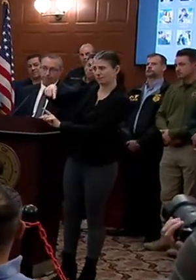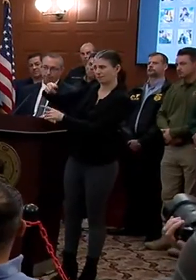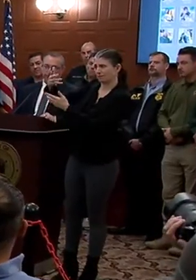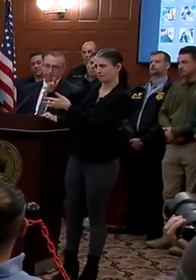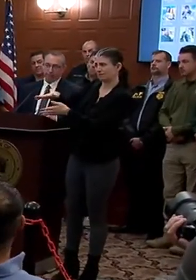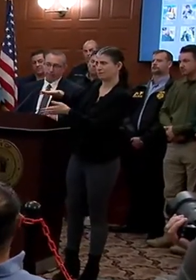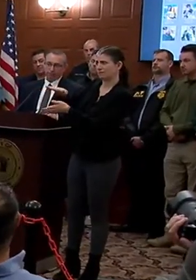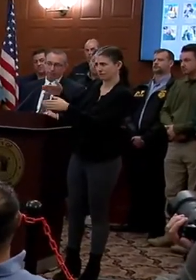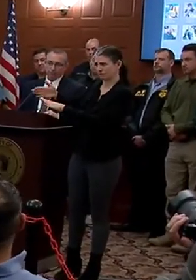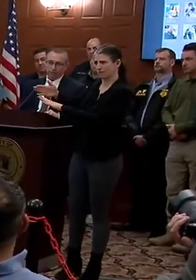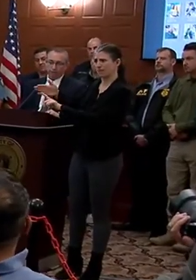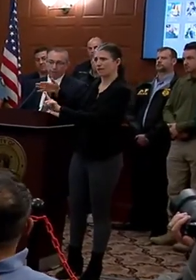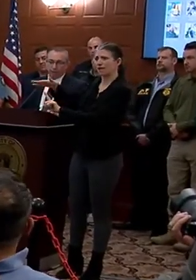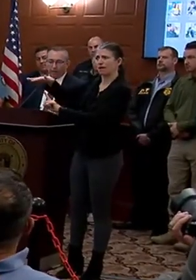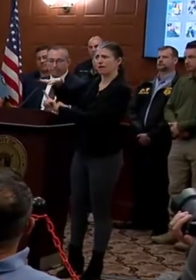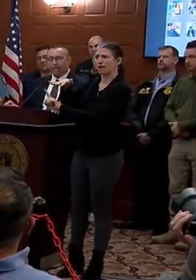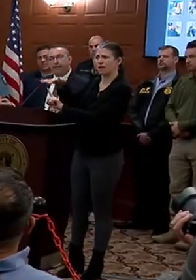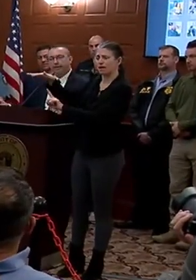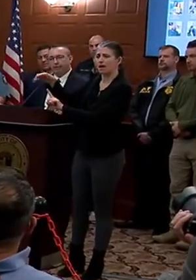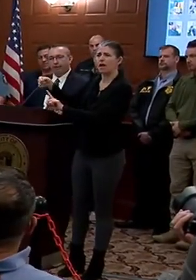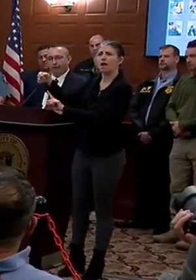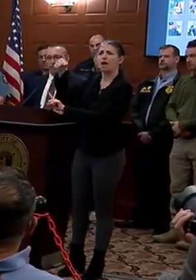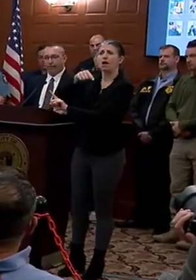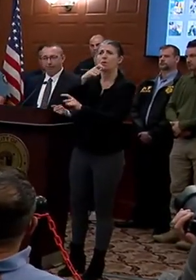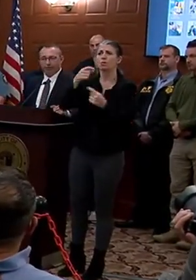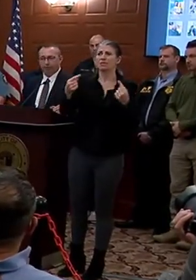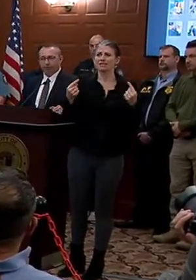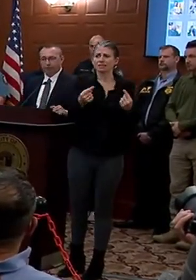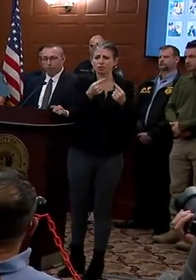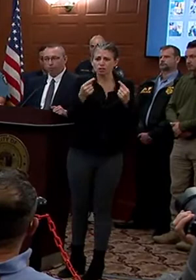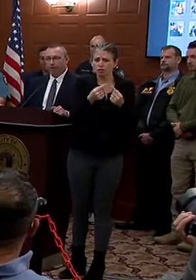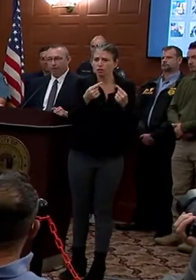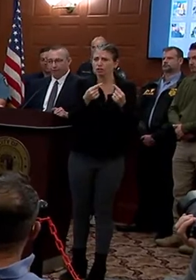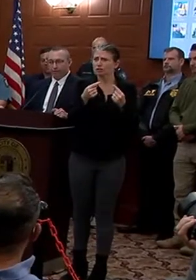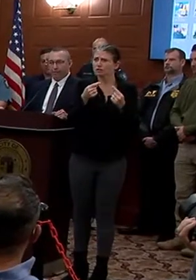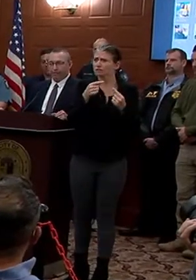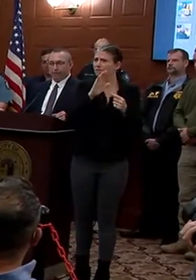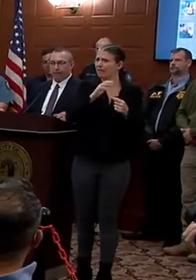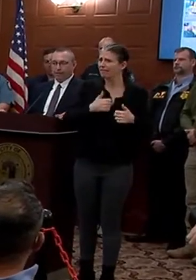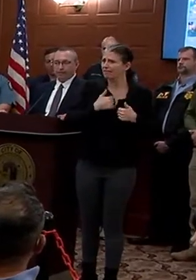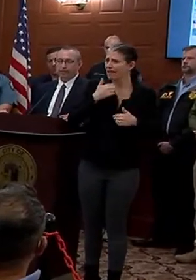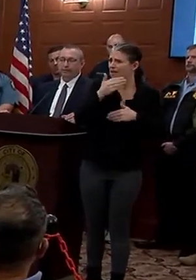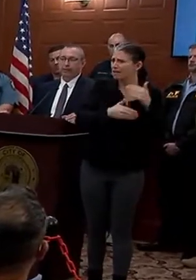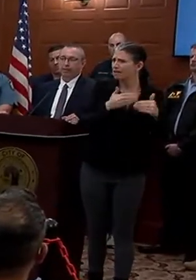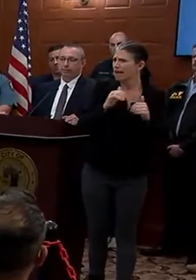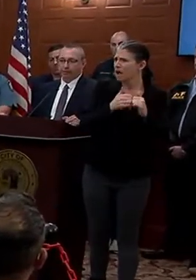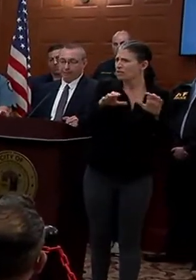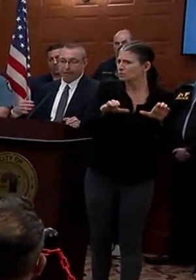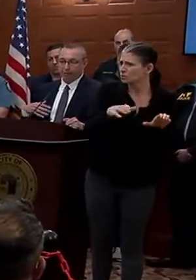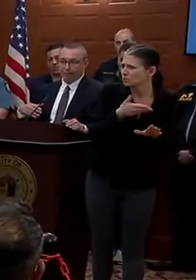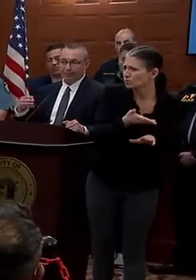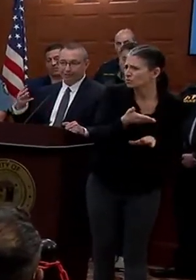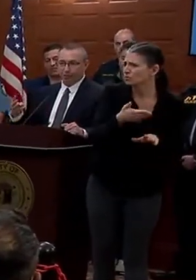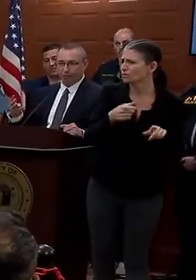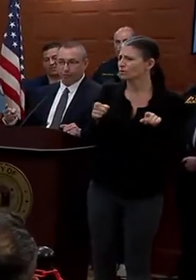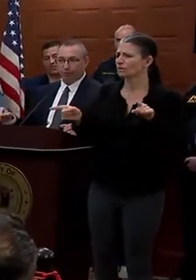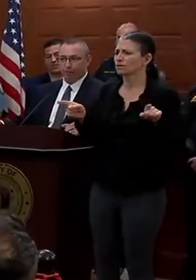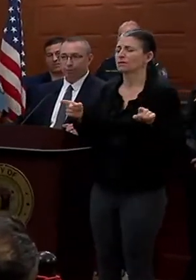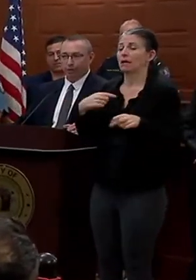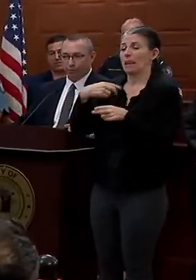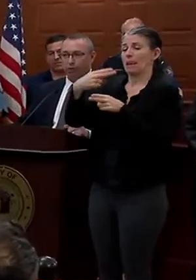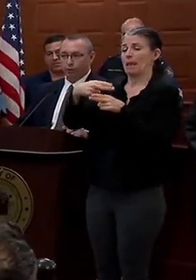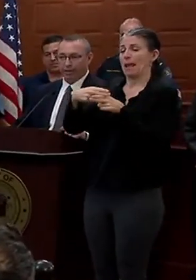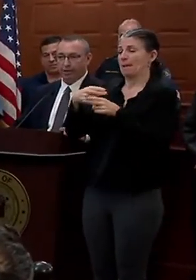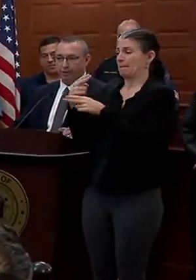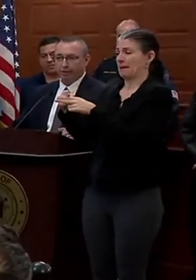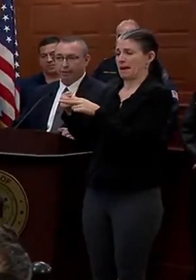you identify any of them? I can't identify any of the victims at this point. My understanding is the last update that I received that there were 3